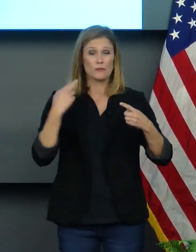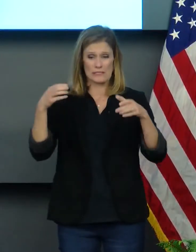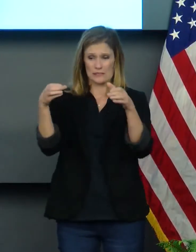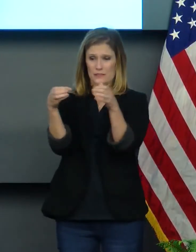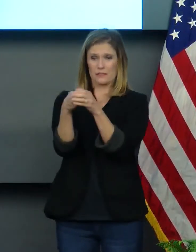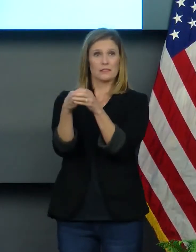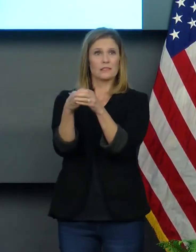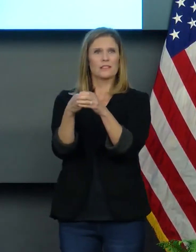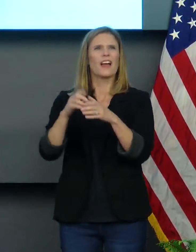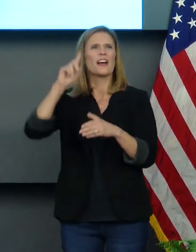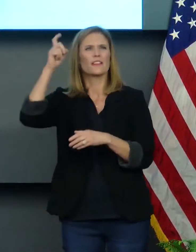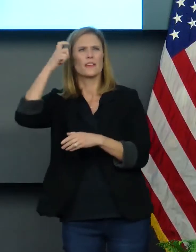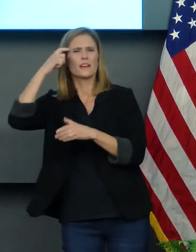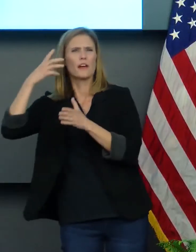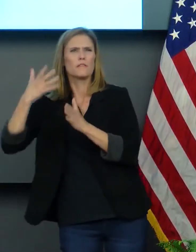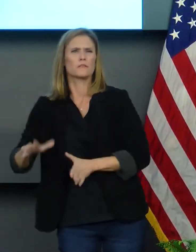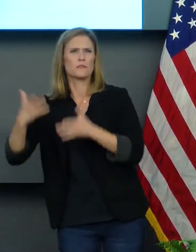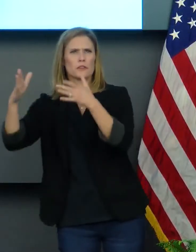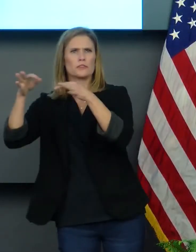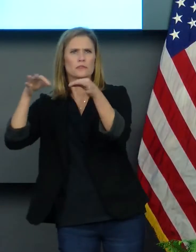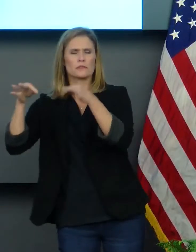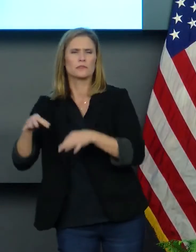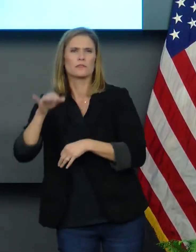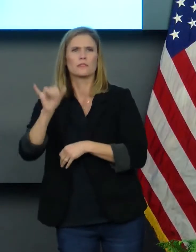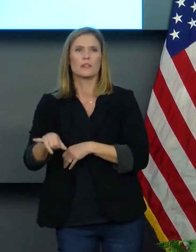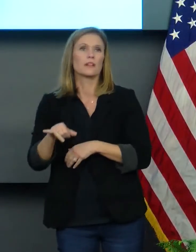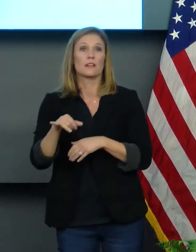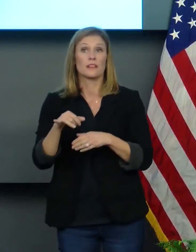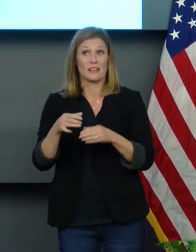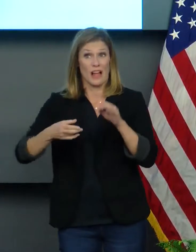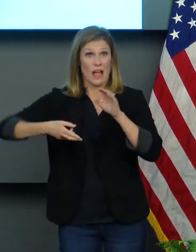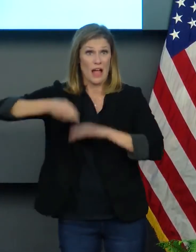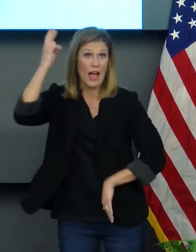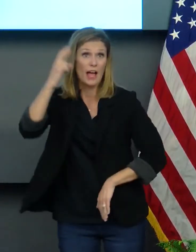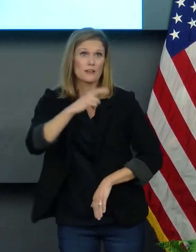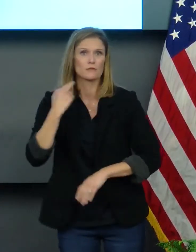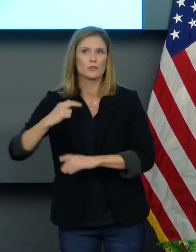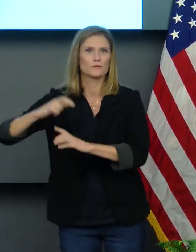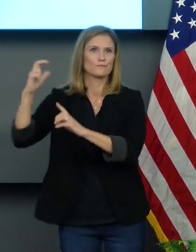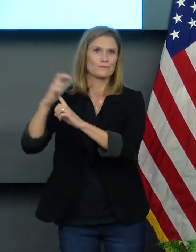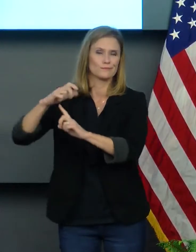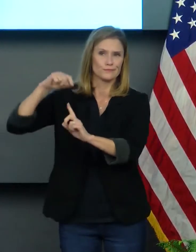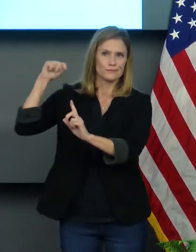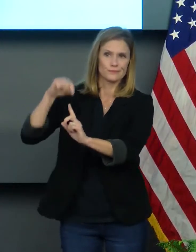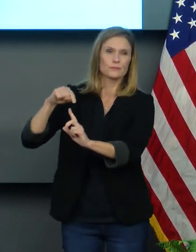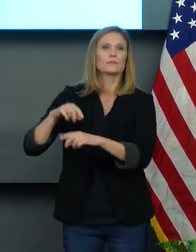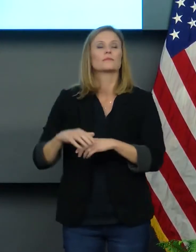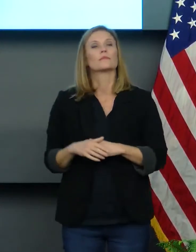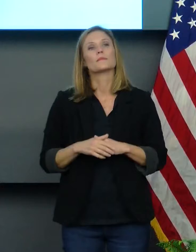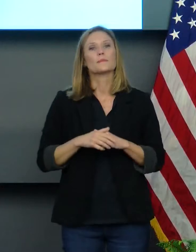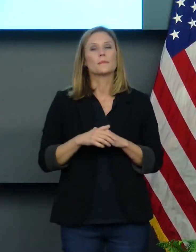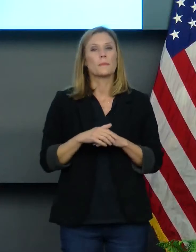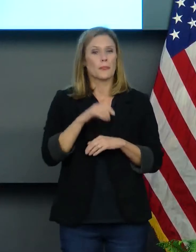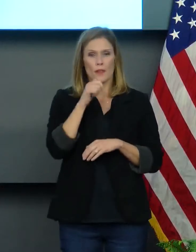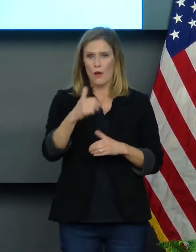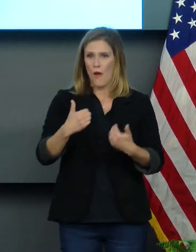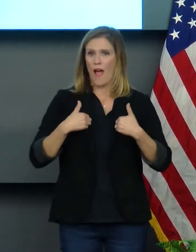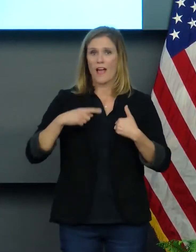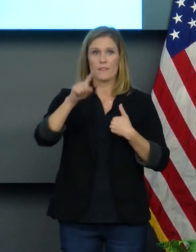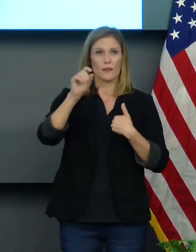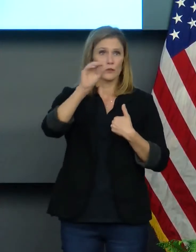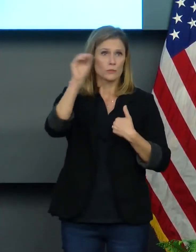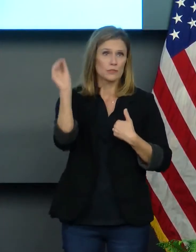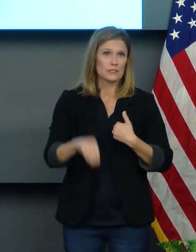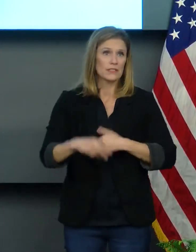and the governor has pointed out many times, it doesn't get any more high risk than nursing homes. And you do not have 100%